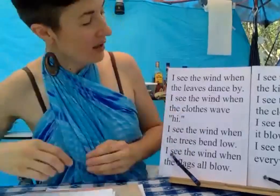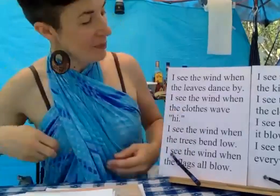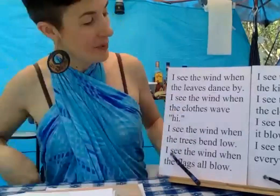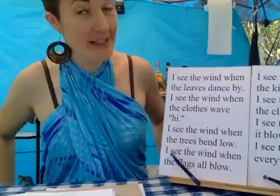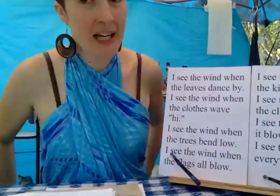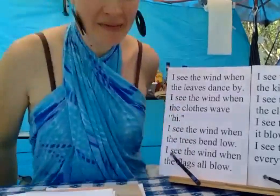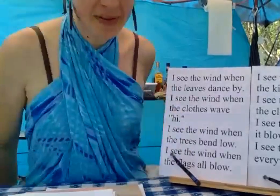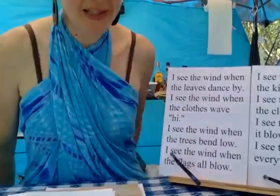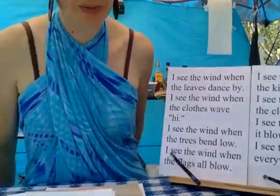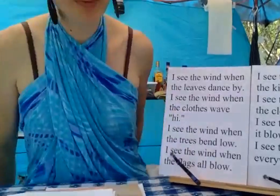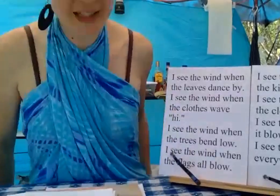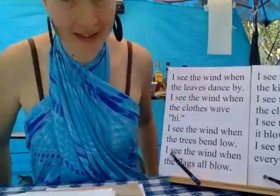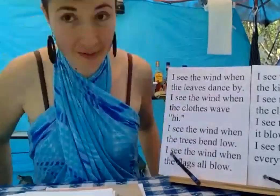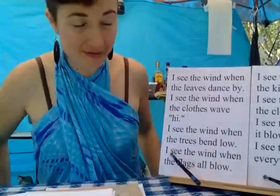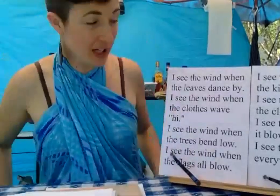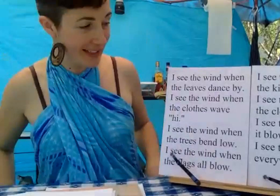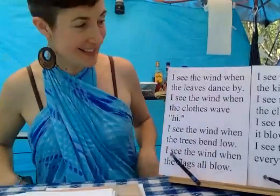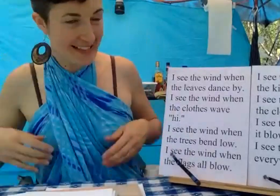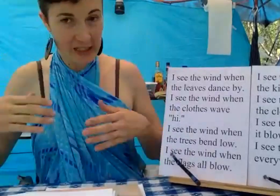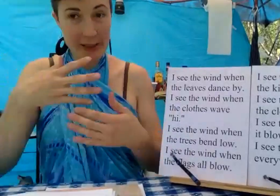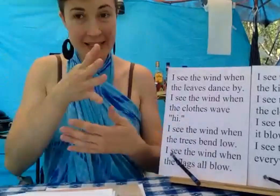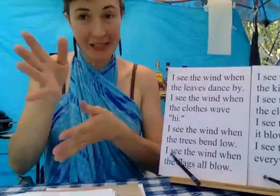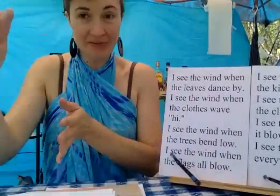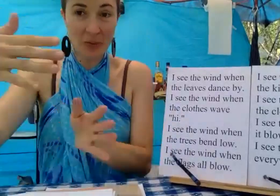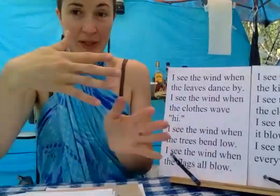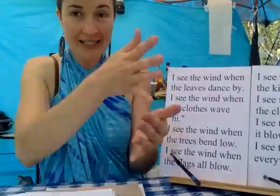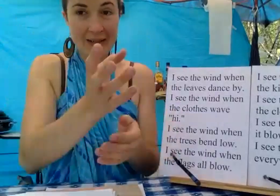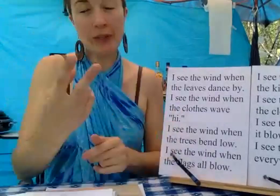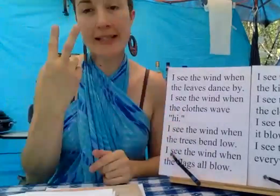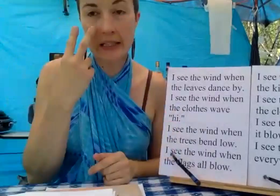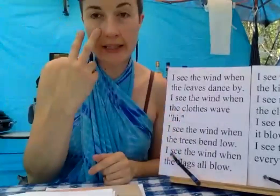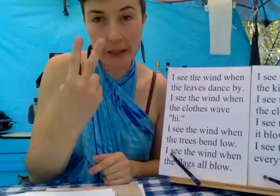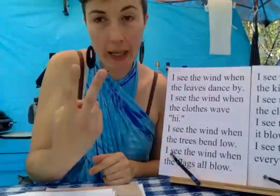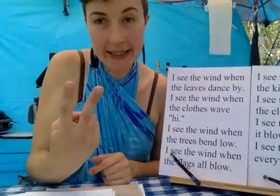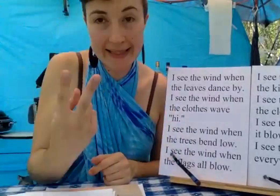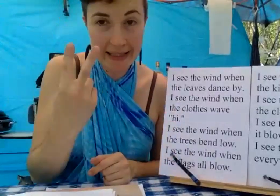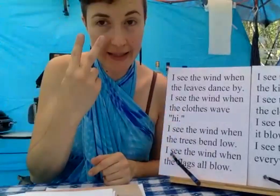The signs for this are really fun. So here's the sign for wind. Well, it's see. So I see